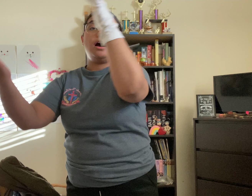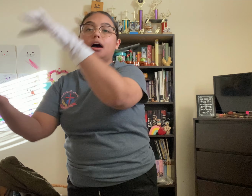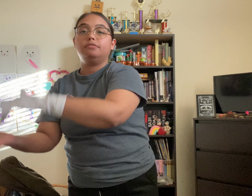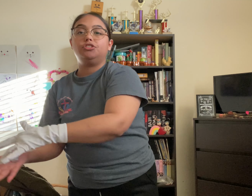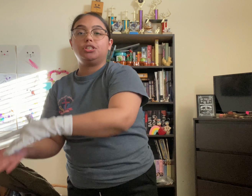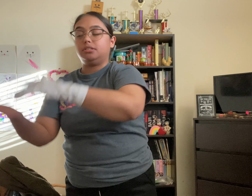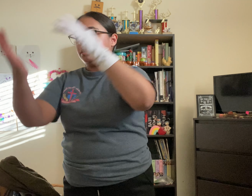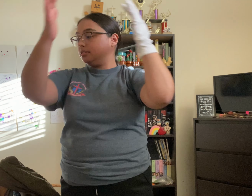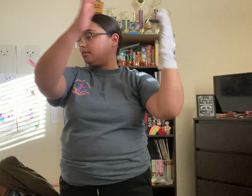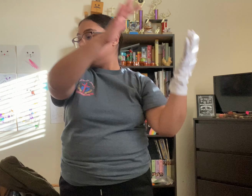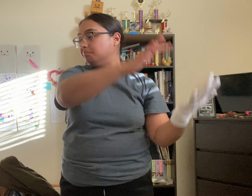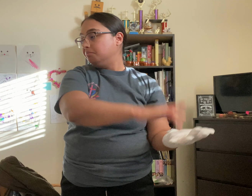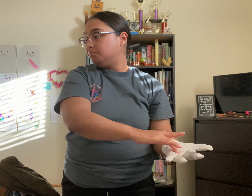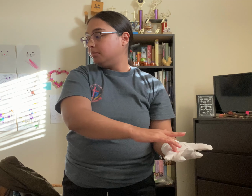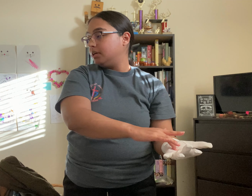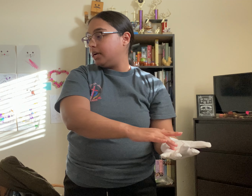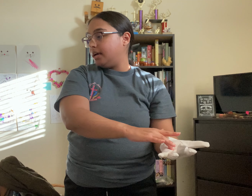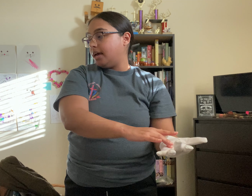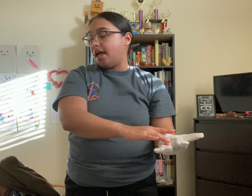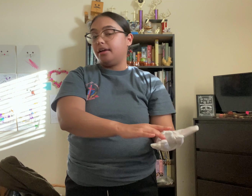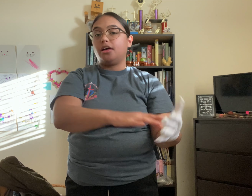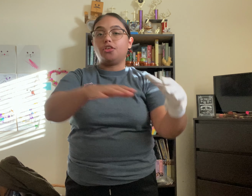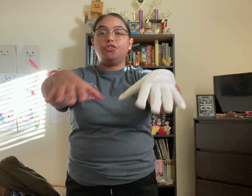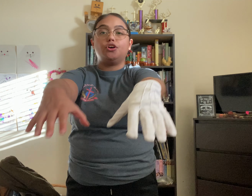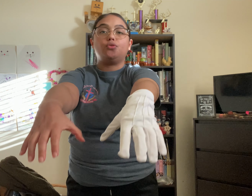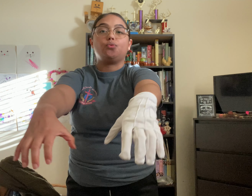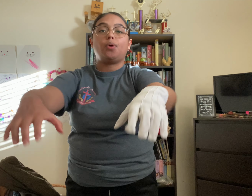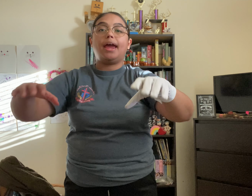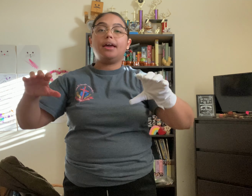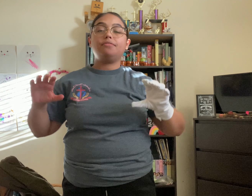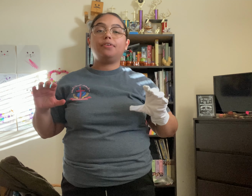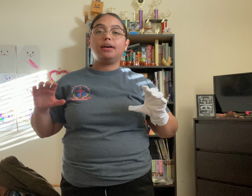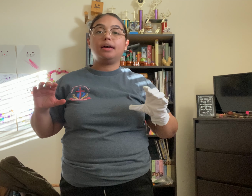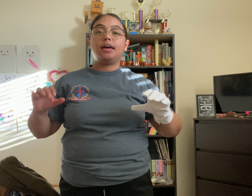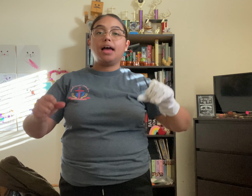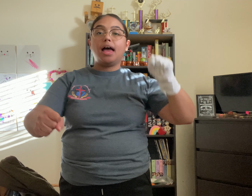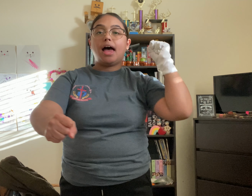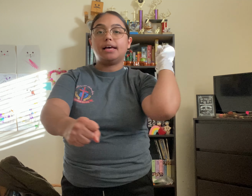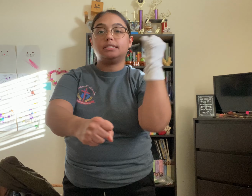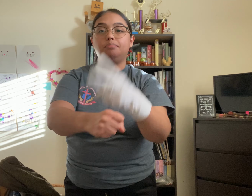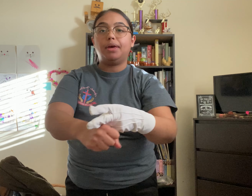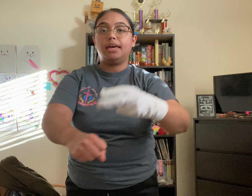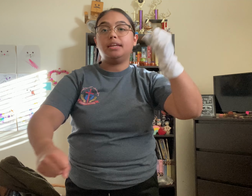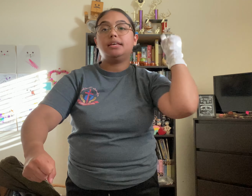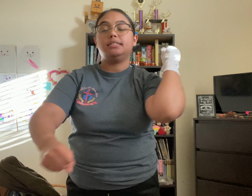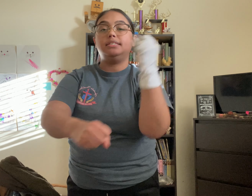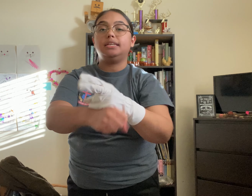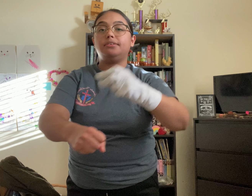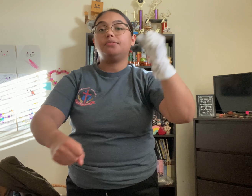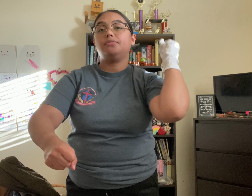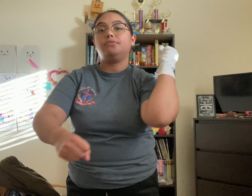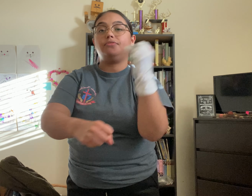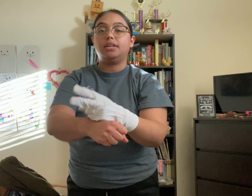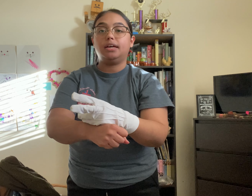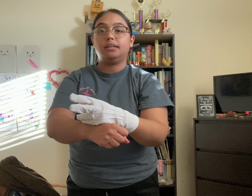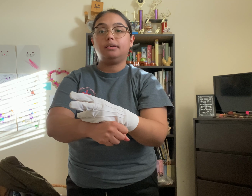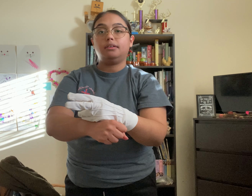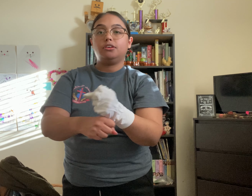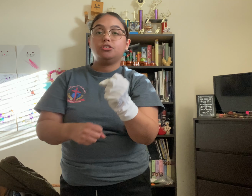of Jesus. The grave has been defeated. So